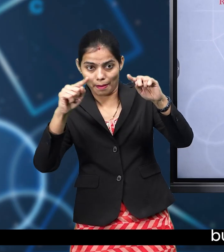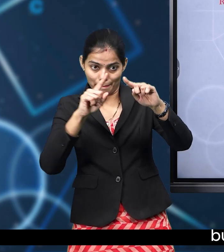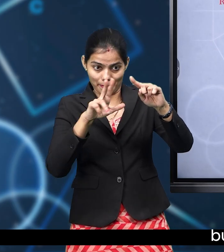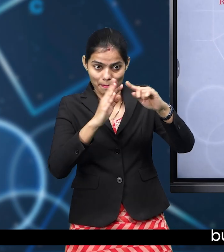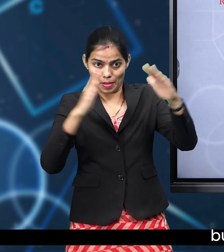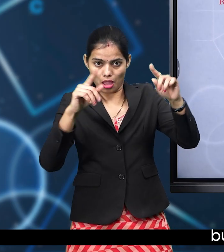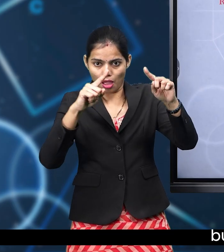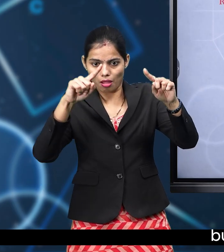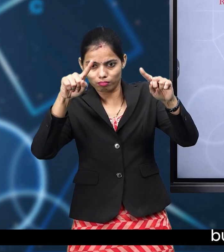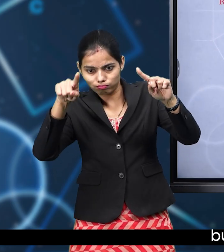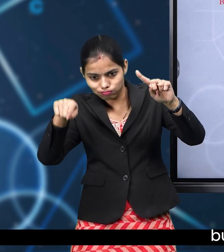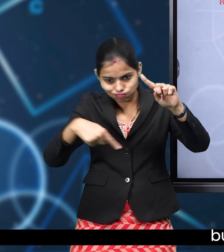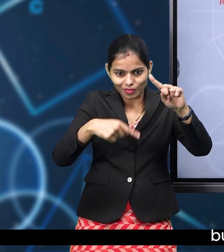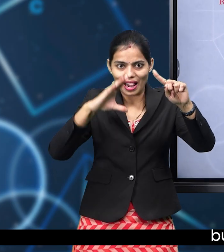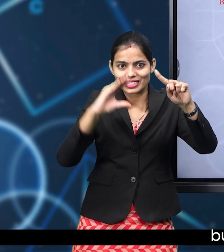degree.